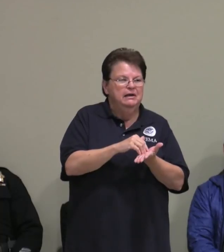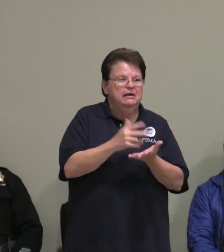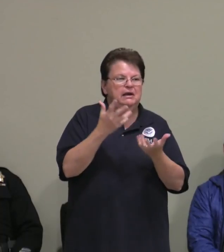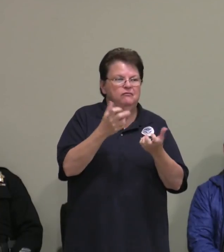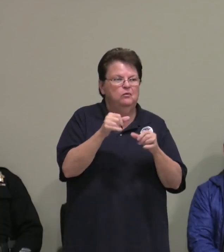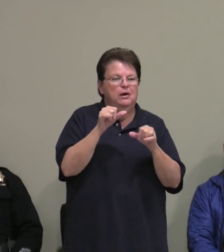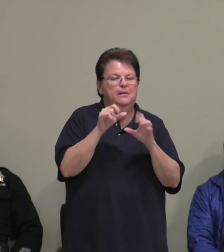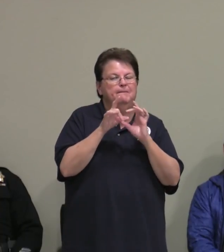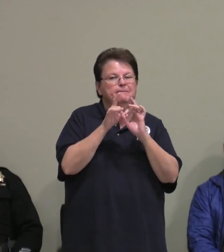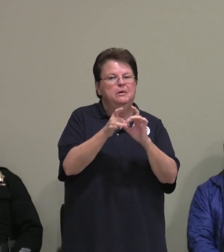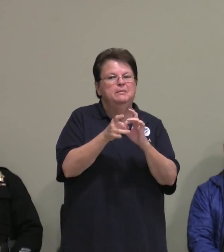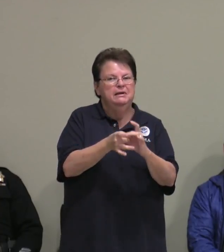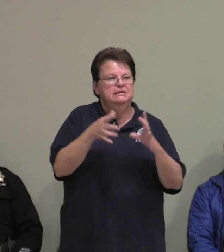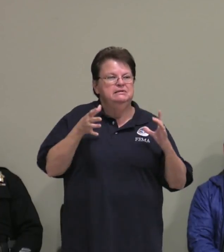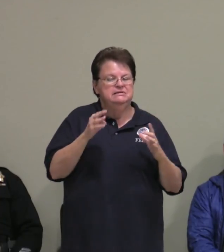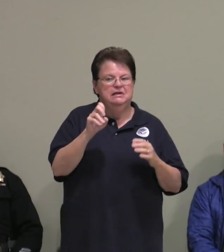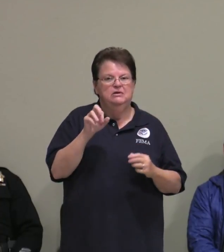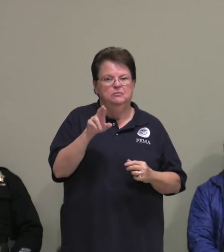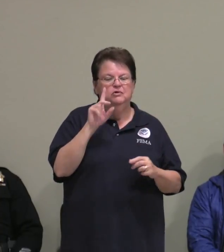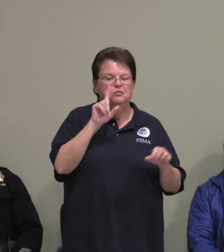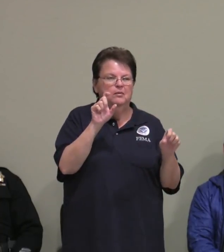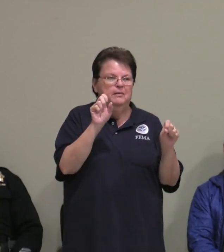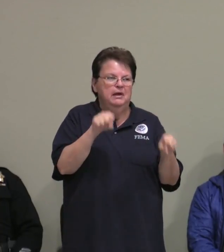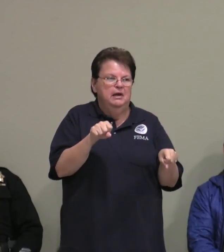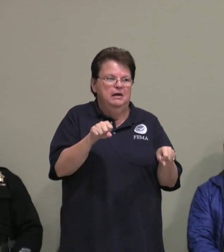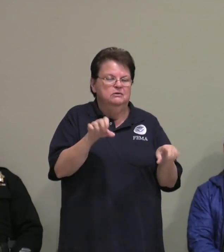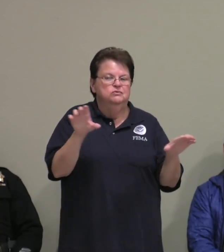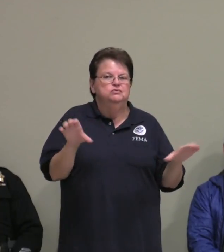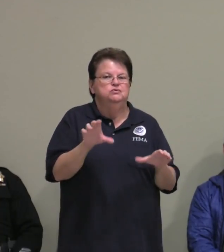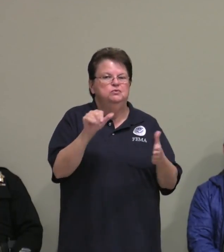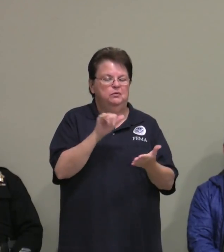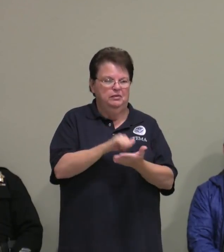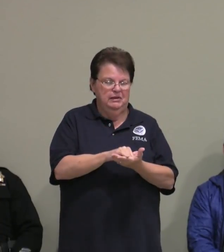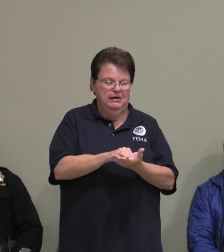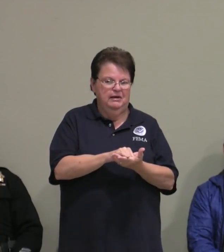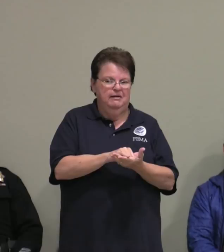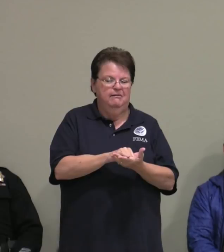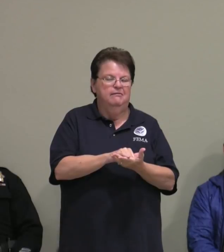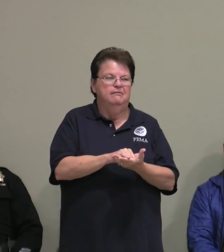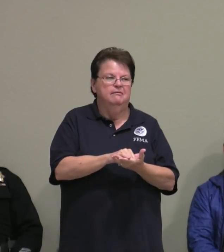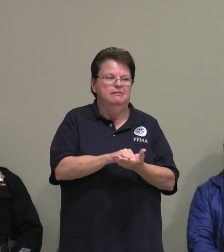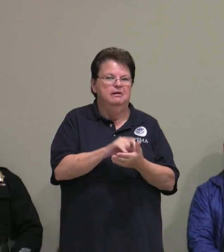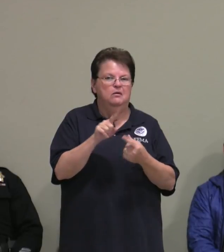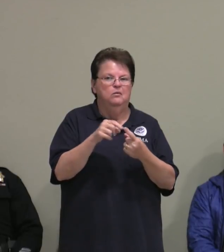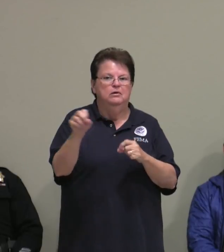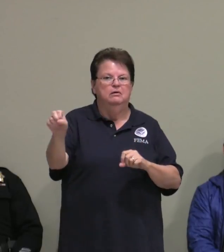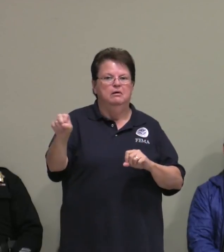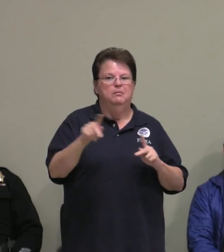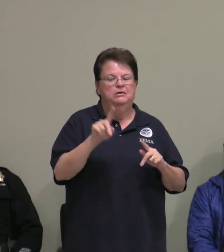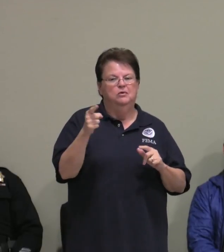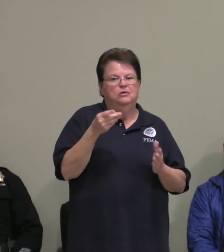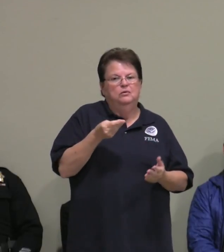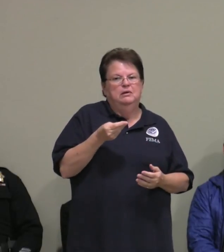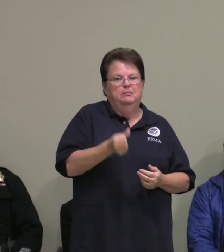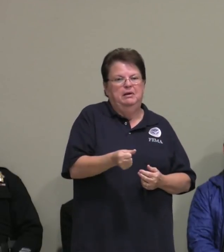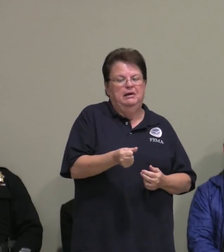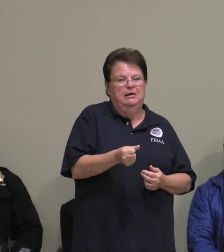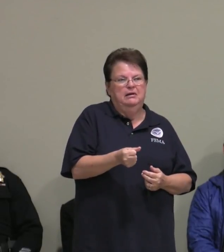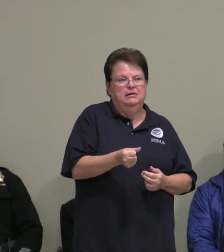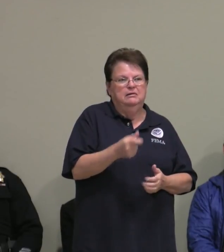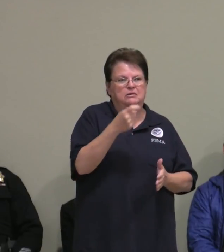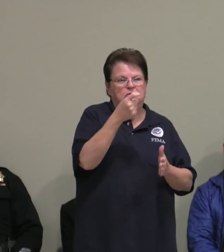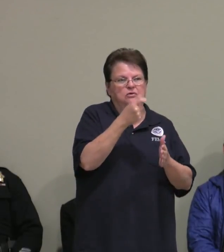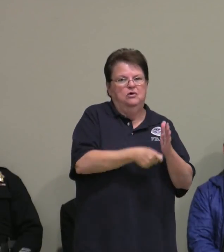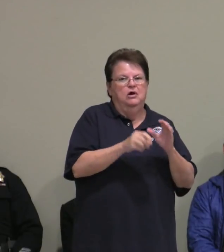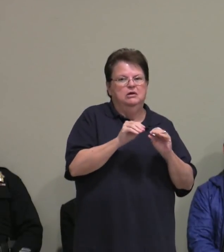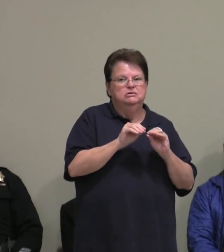to permanently disconnect your meter, you'll be able to do that. And when you come back, you'll only need to pay the actual